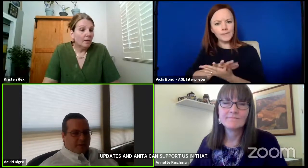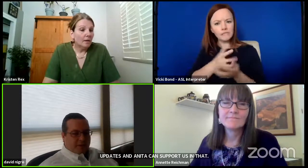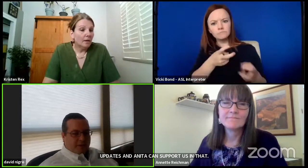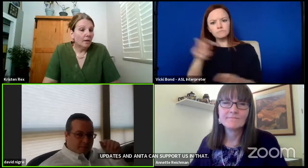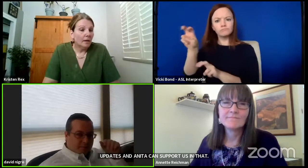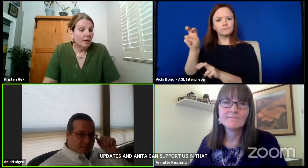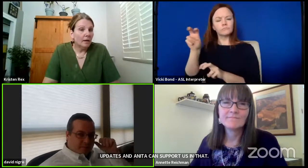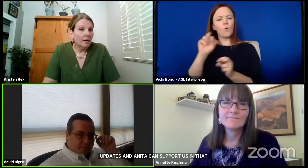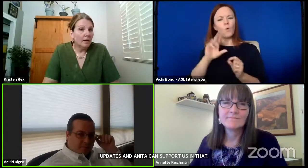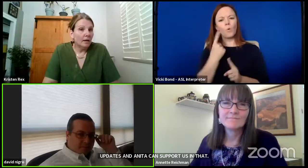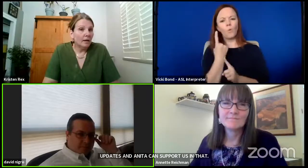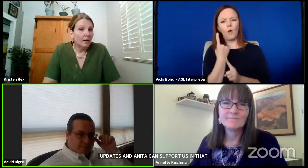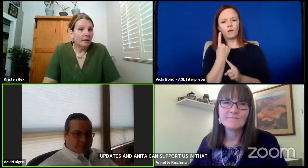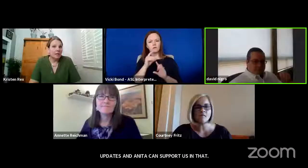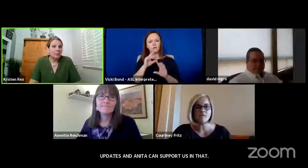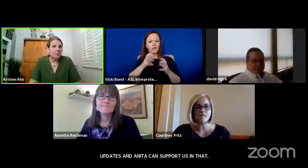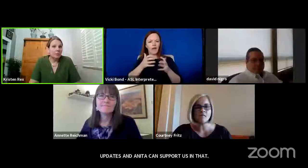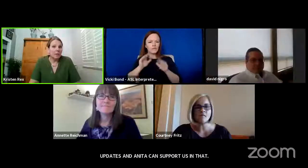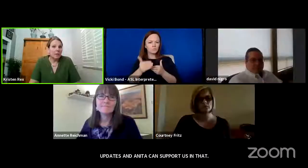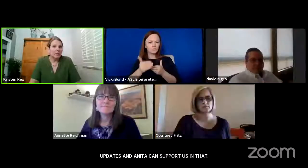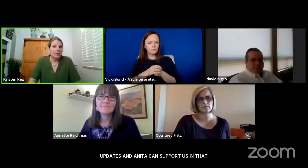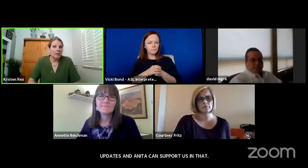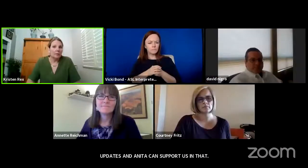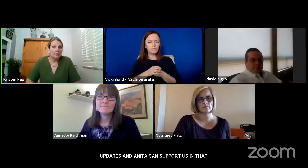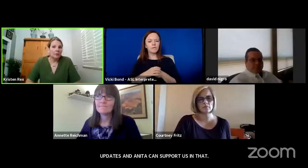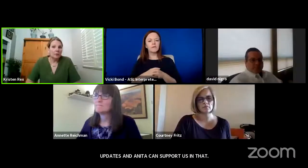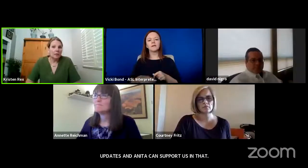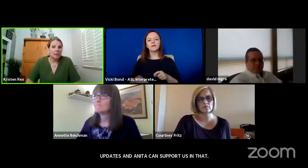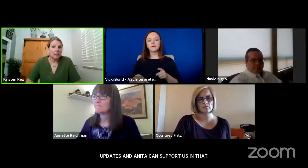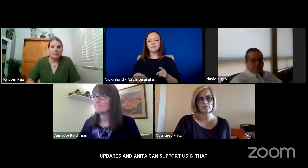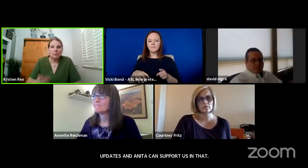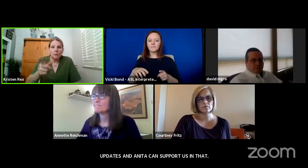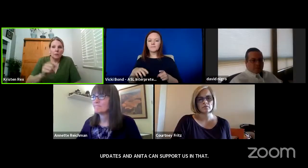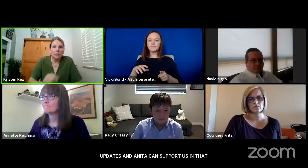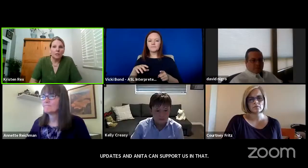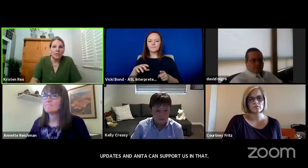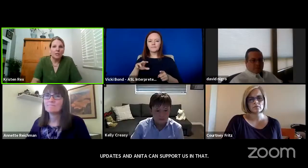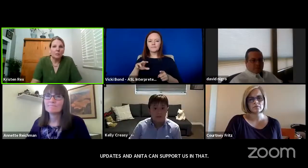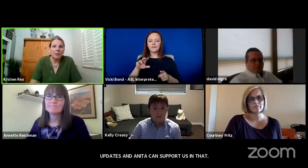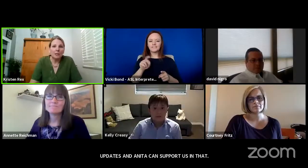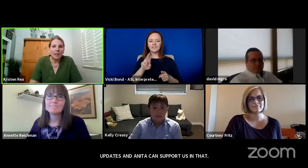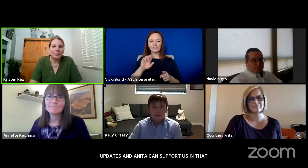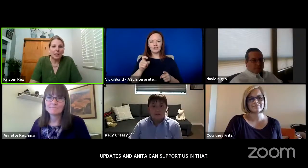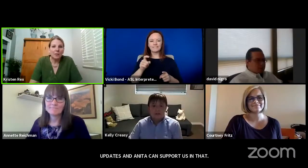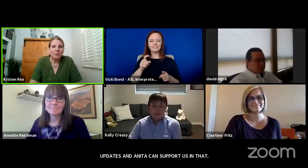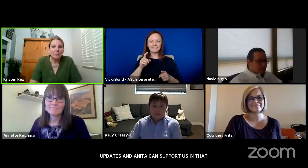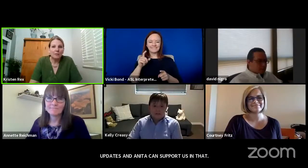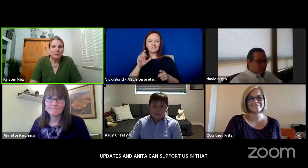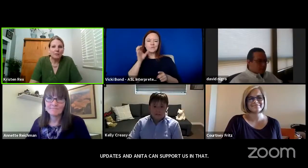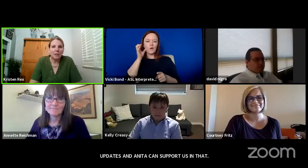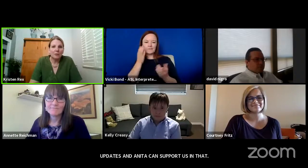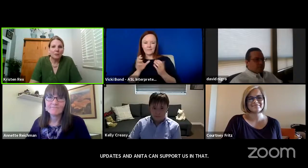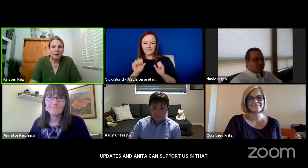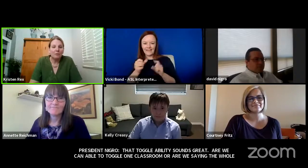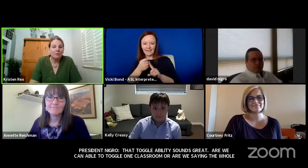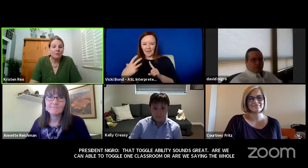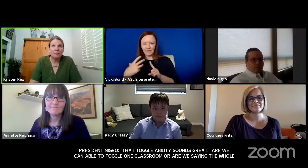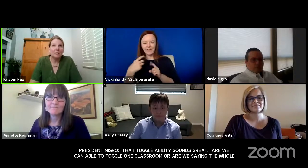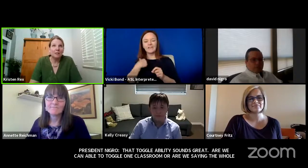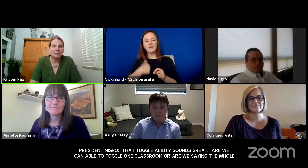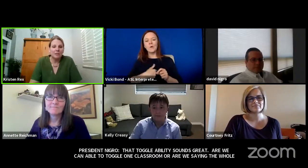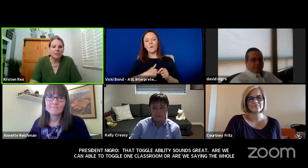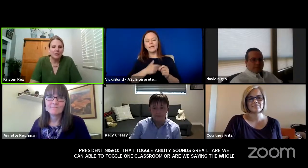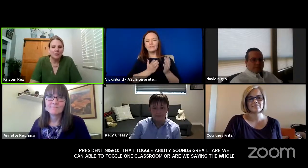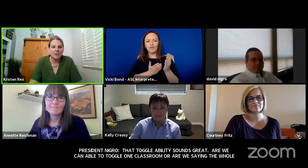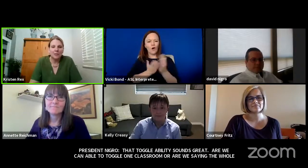programs? I think it would depend on doing there's Courtney, she can probably elaborate, because we've gone through about